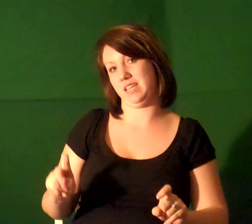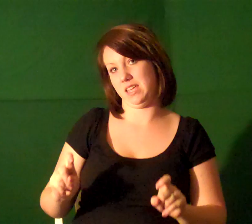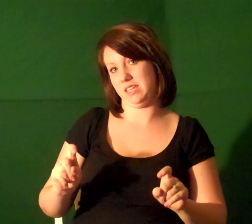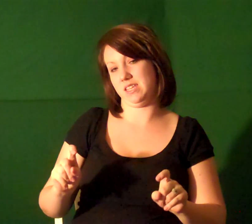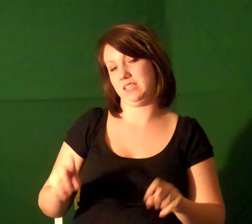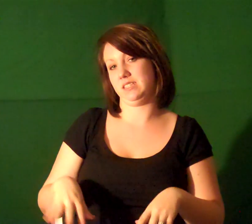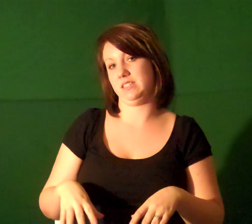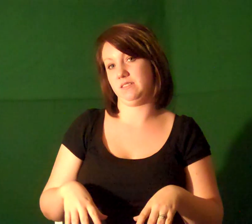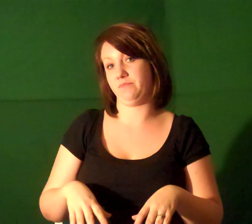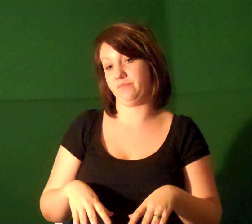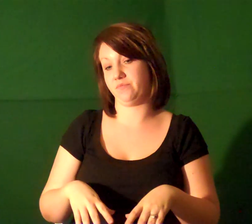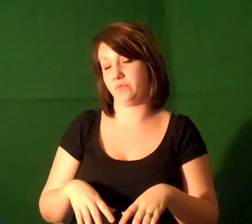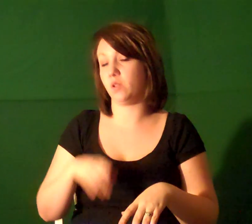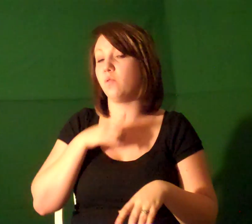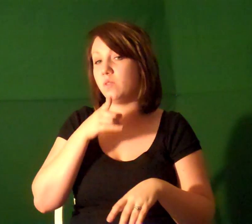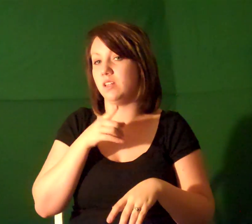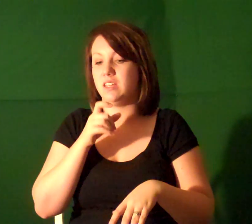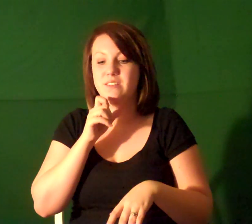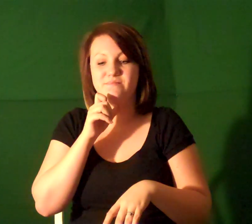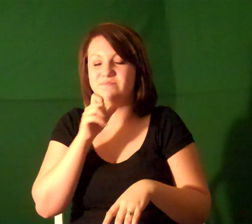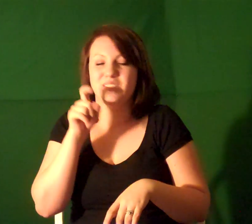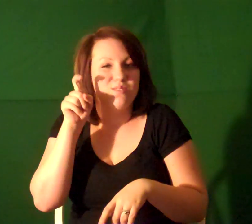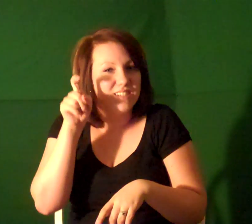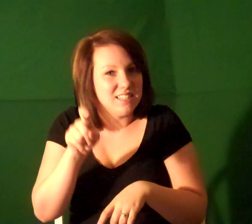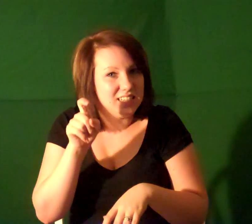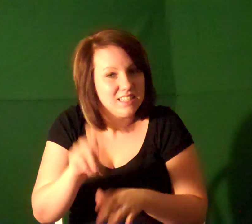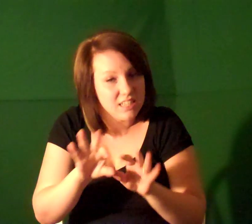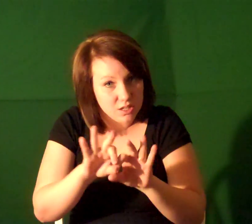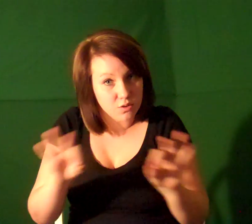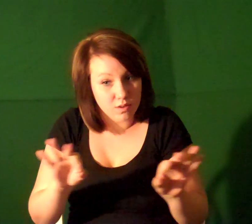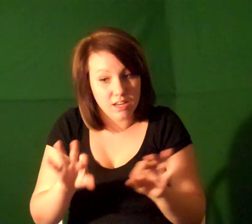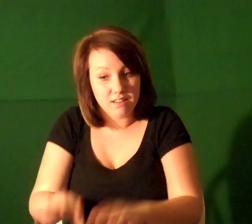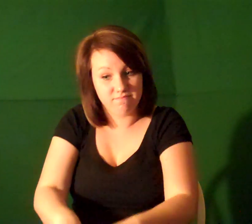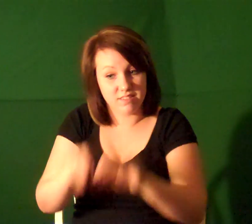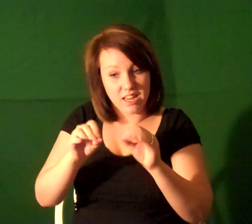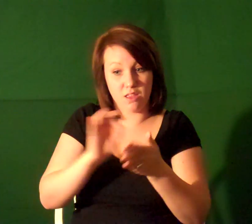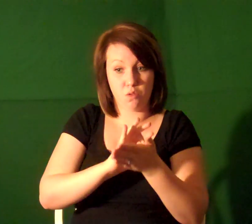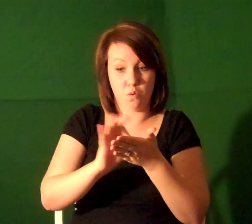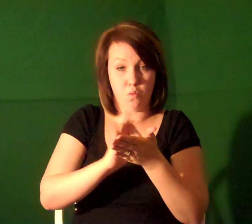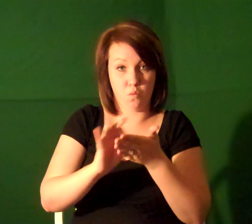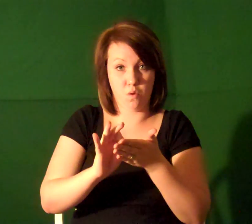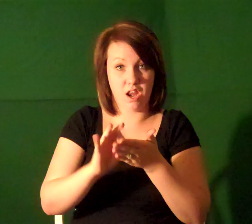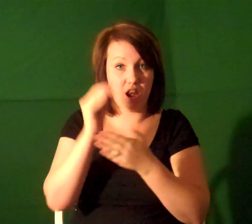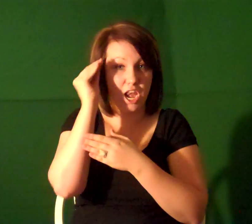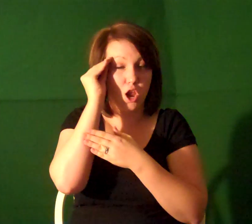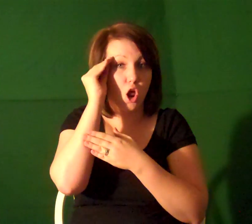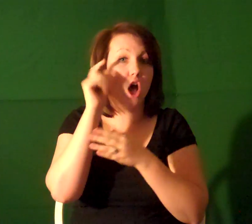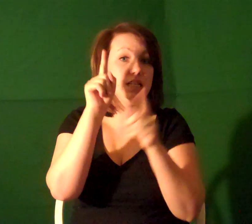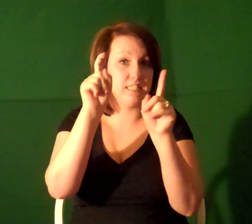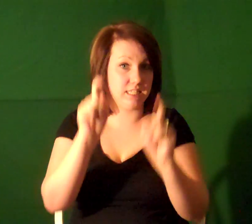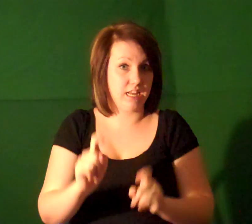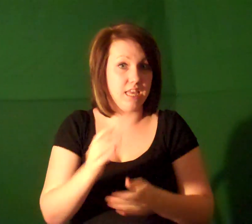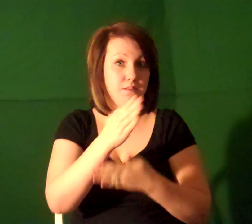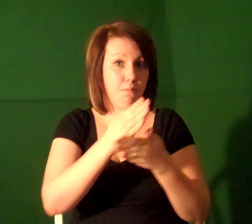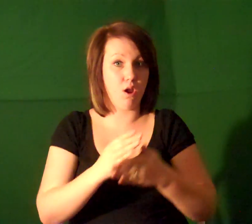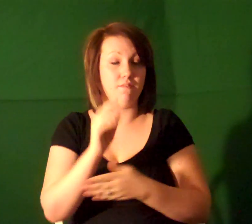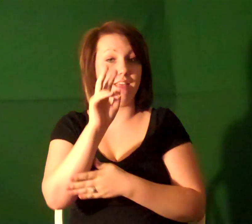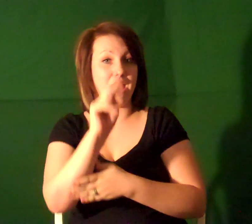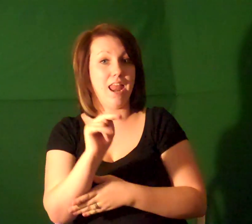you do not need a degree to take the written knowledge test part of the NIC. You